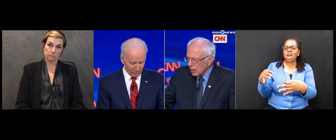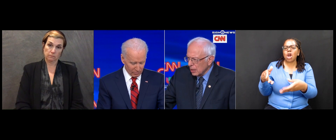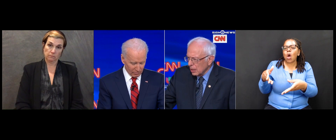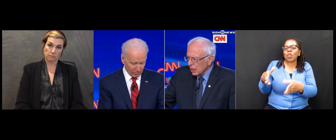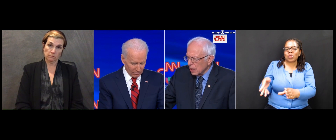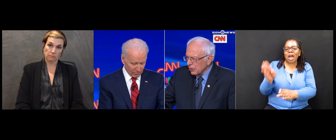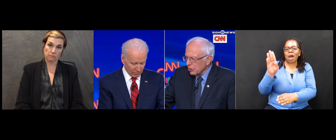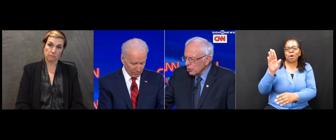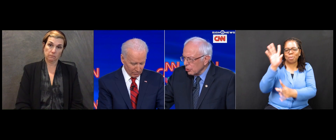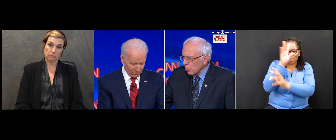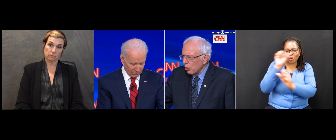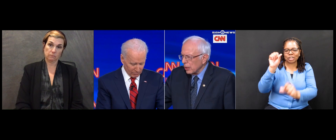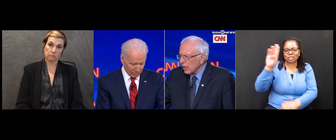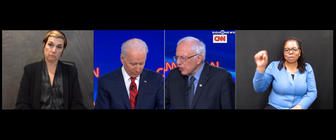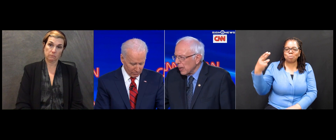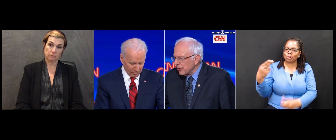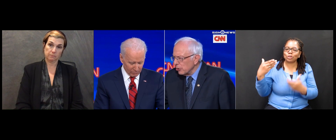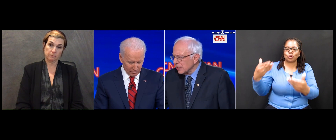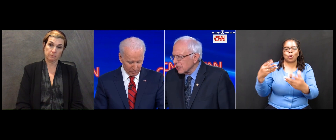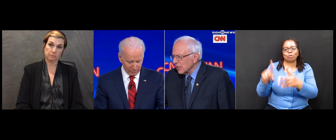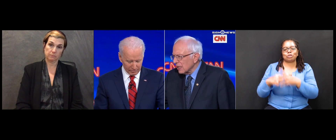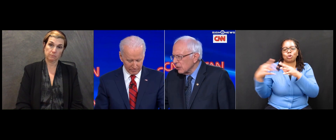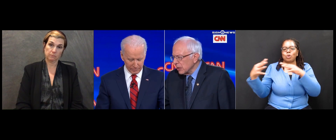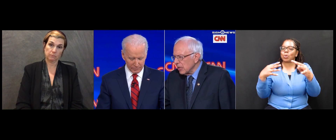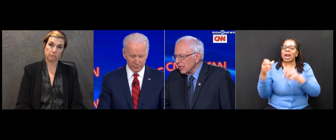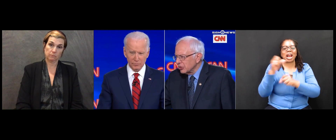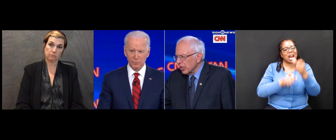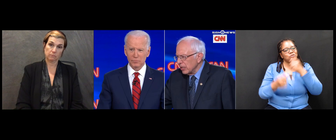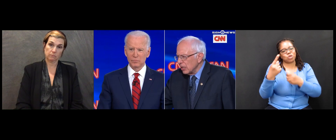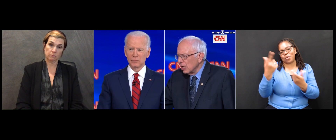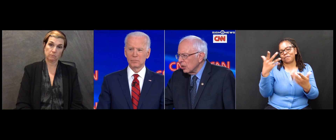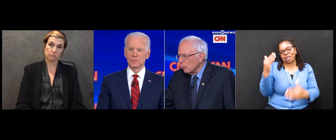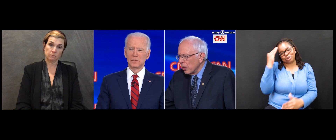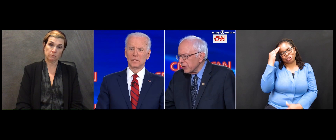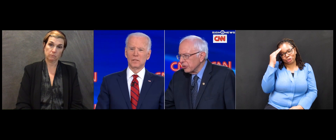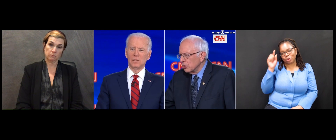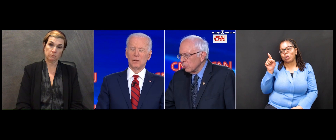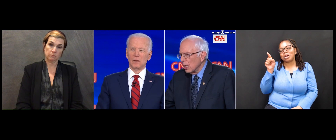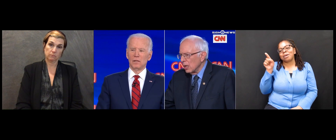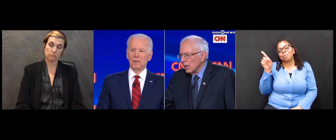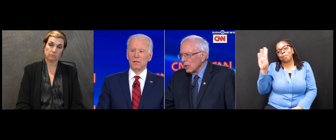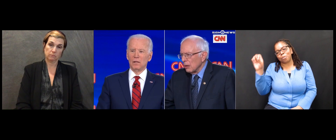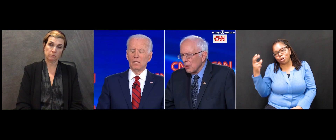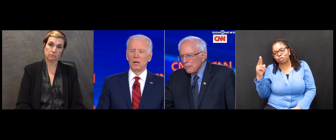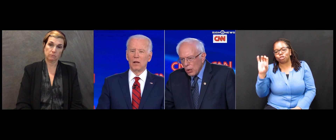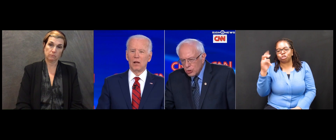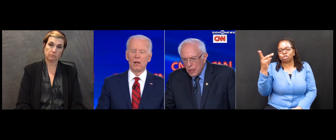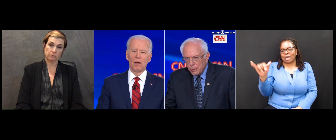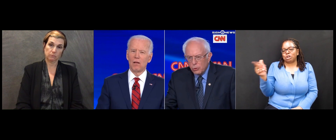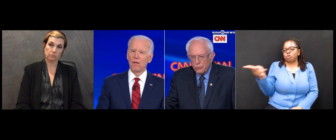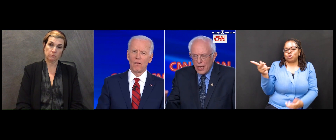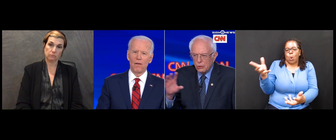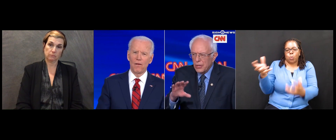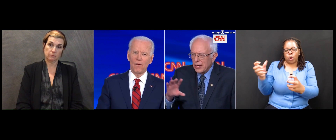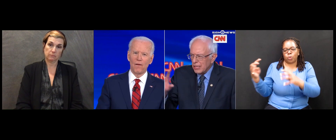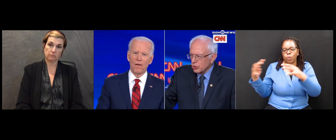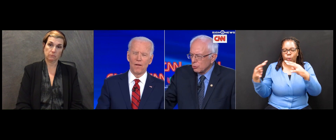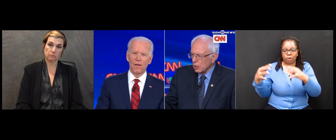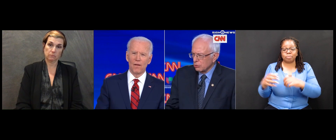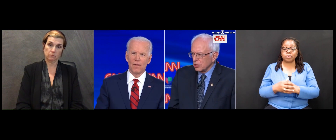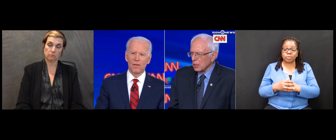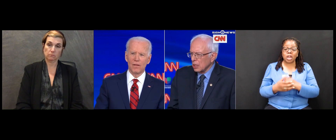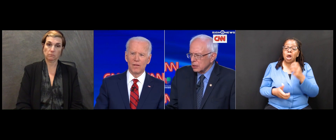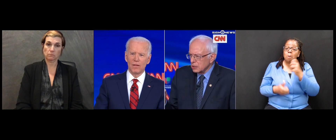authority to go to war. And everybody knew that's exactly what he and Cheney wanted to do. Most people who followed that